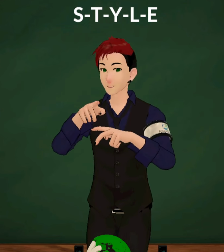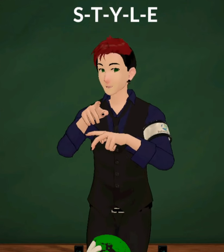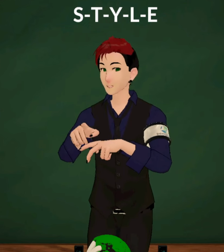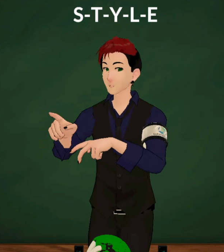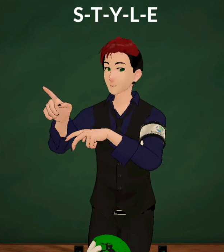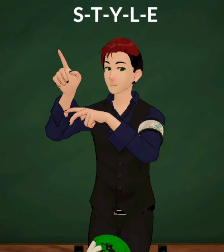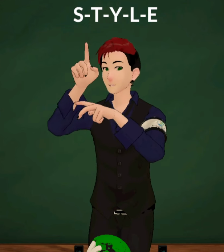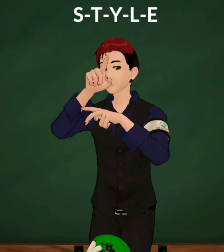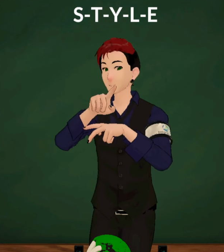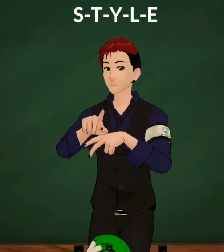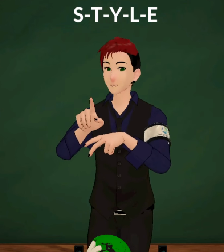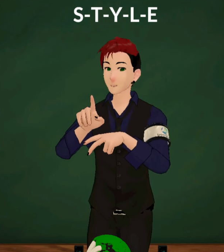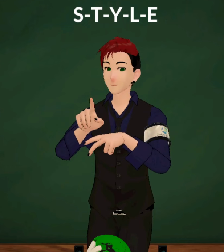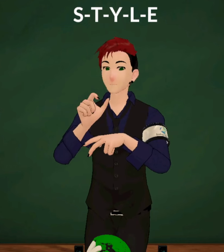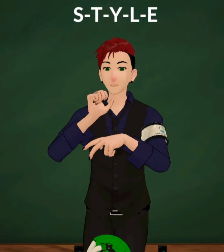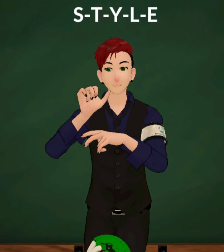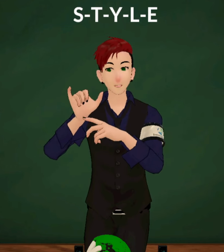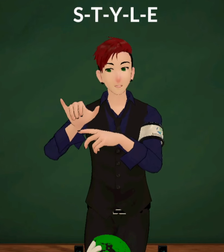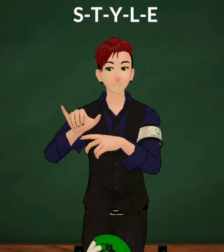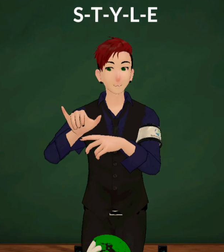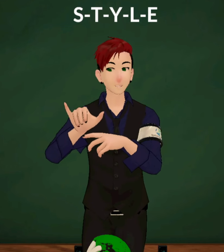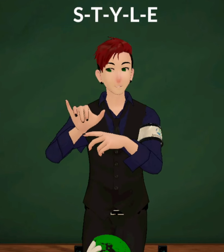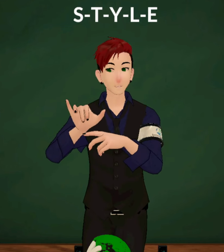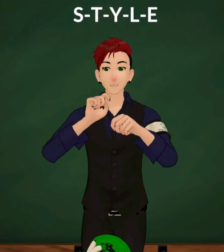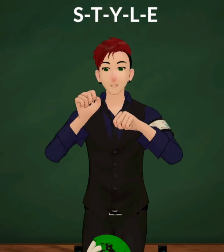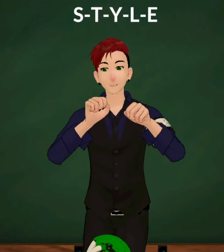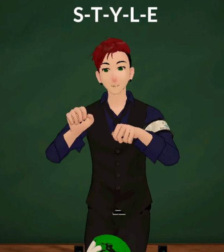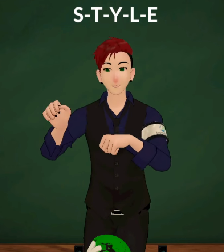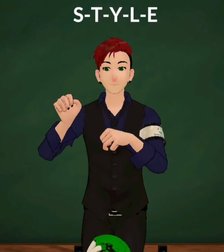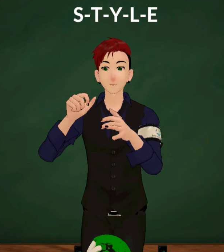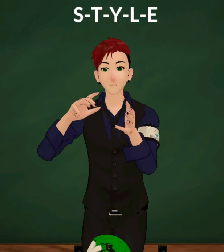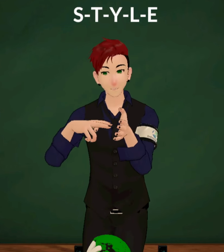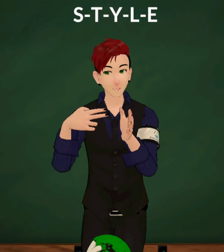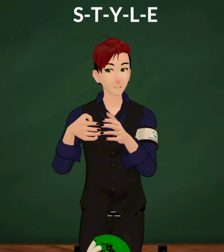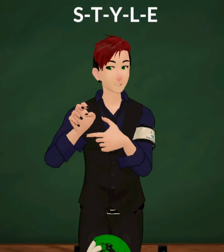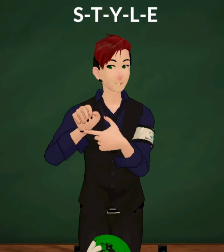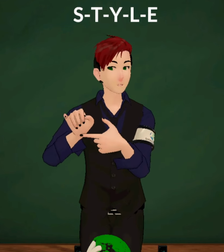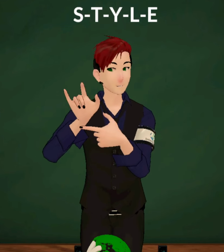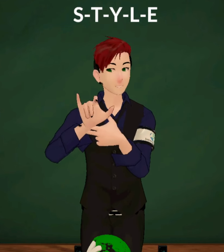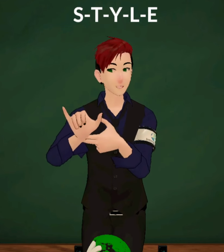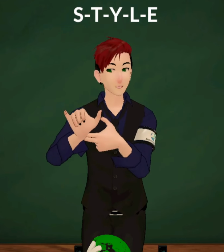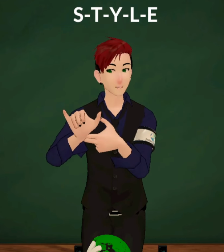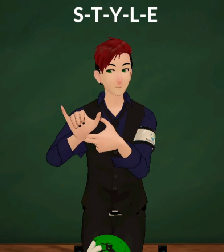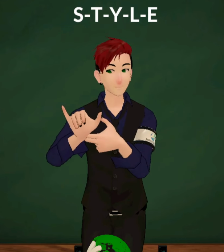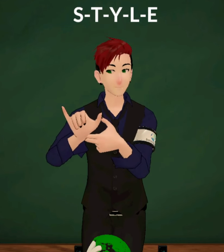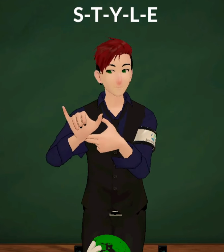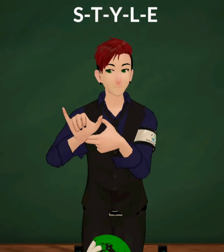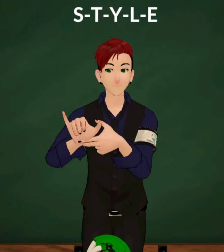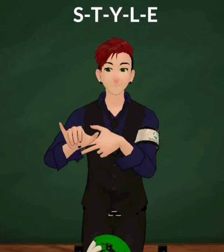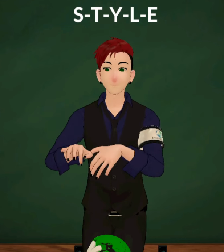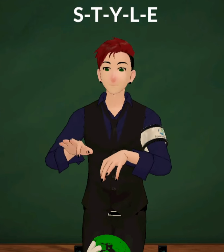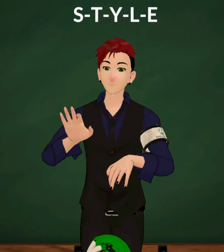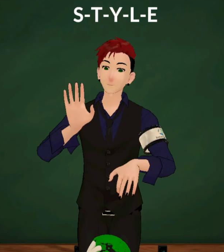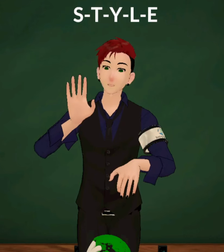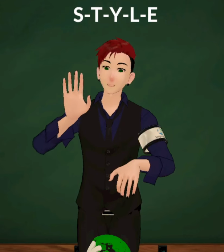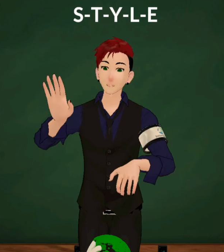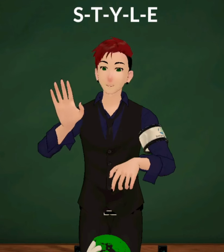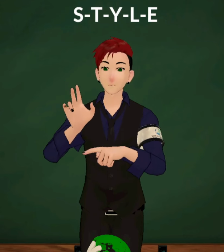Again, it goes in a circle. It does not stay. It actually moves intentionally. Style. Like that's